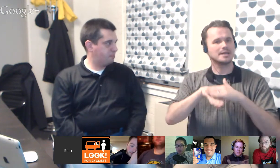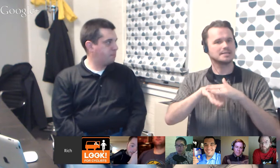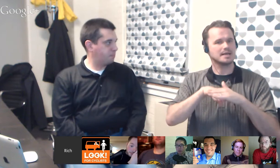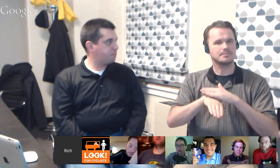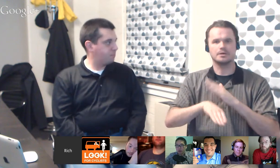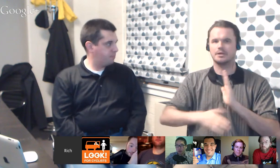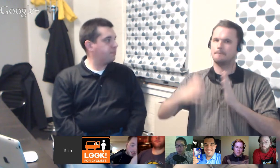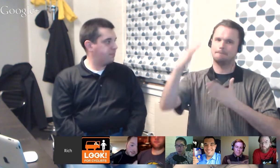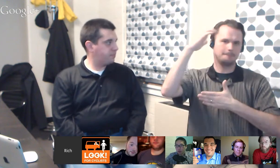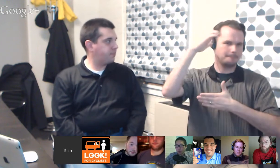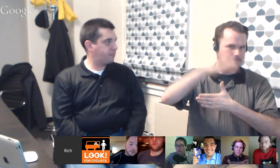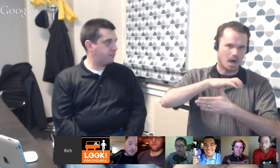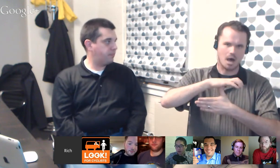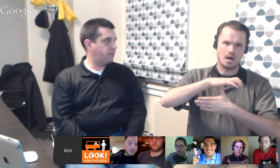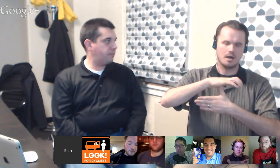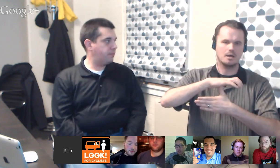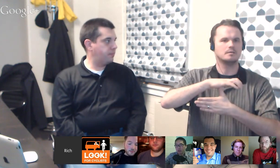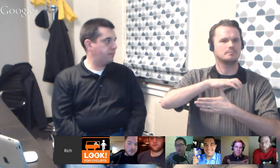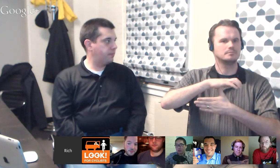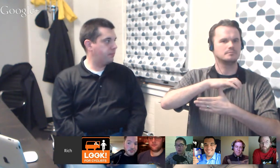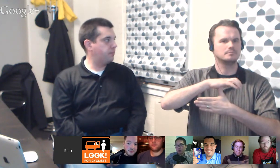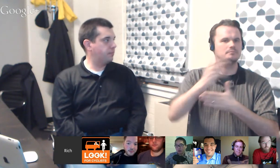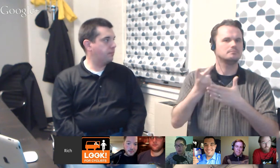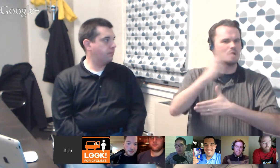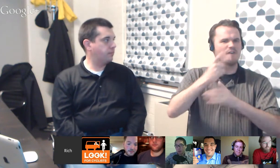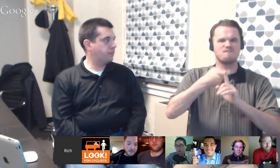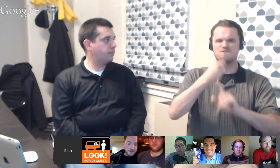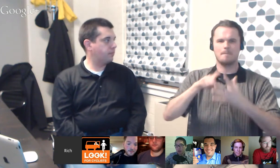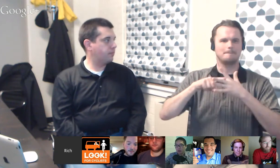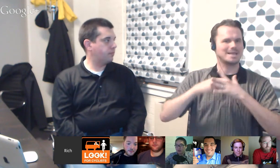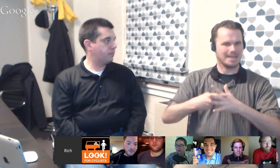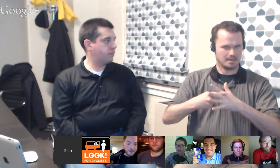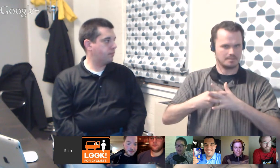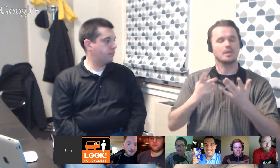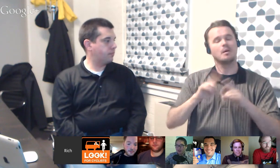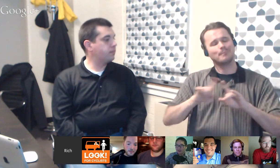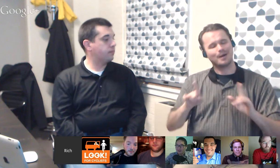is something that was brought up from the very beginning.